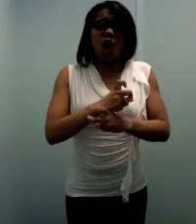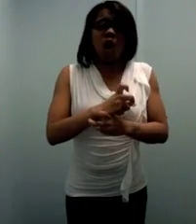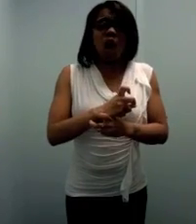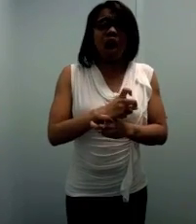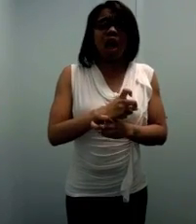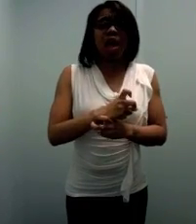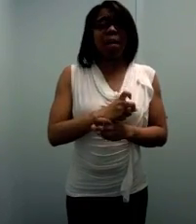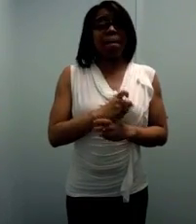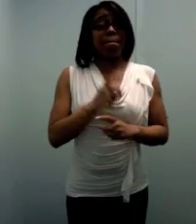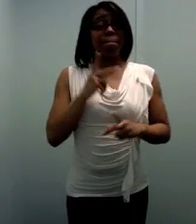enough.